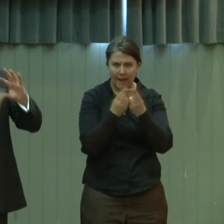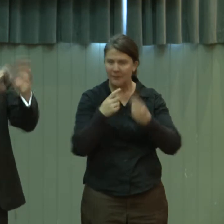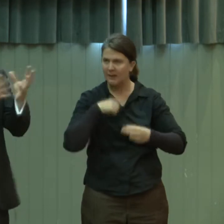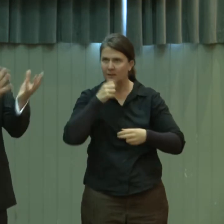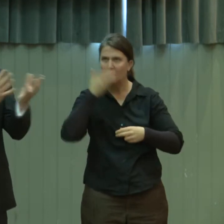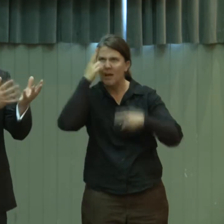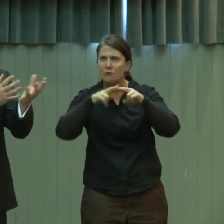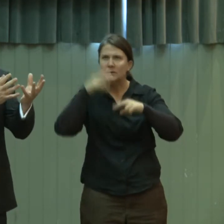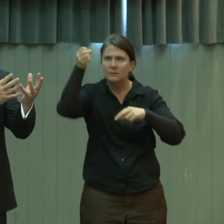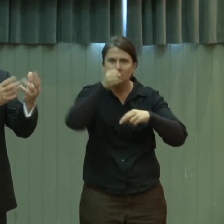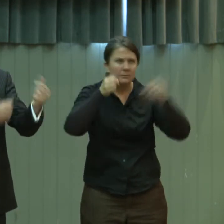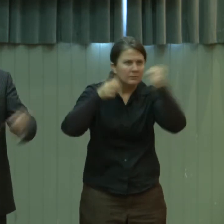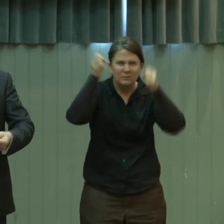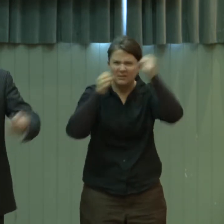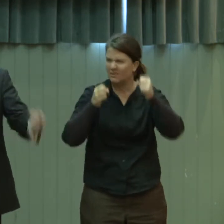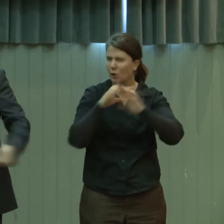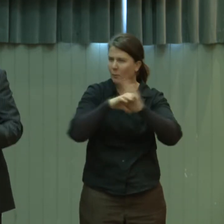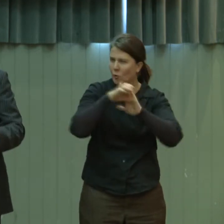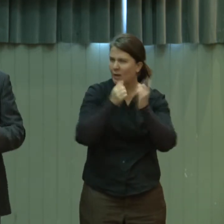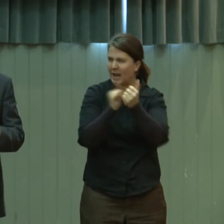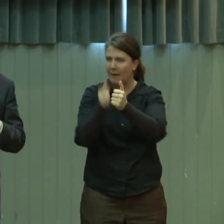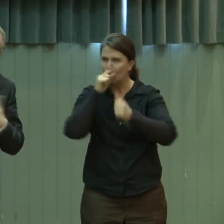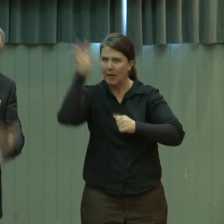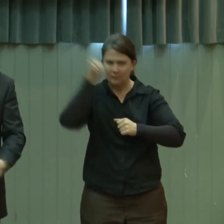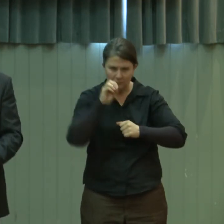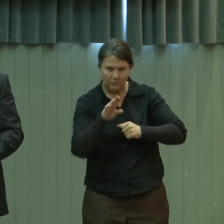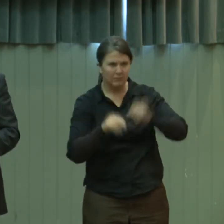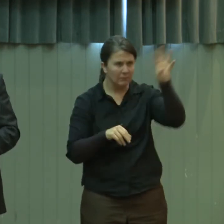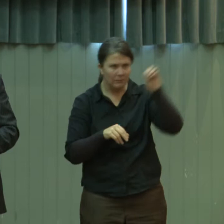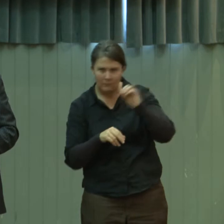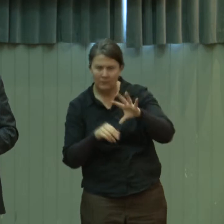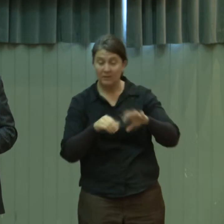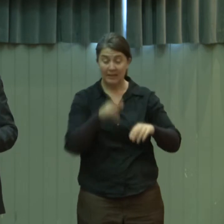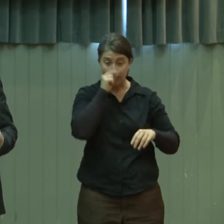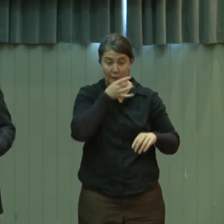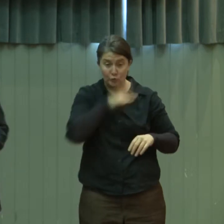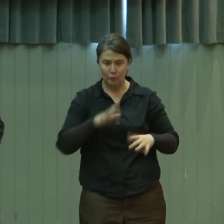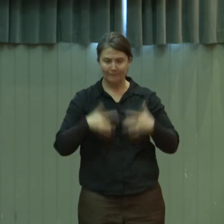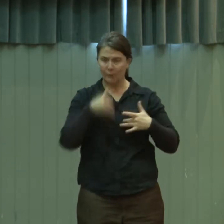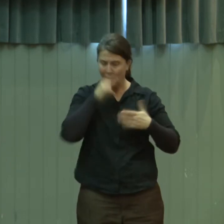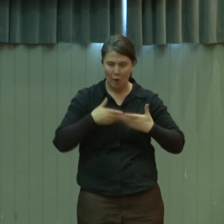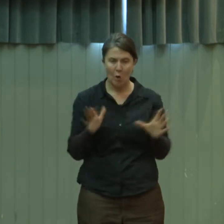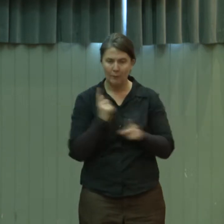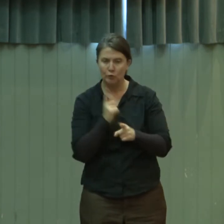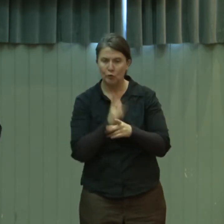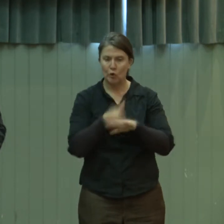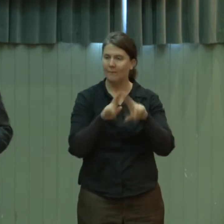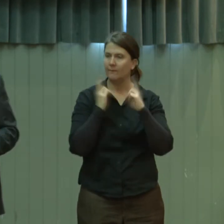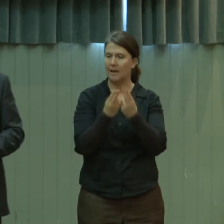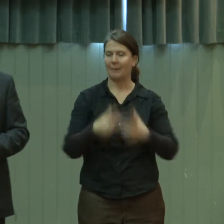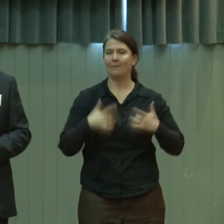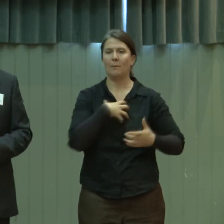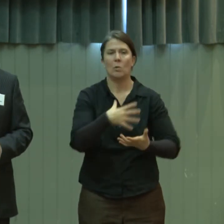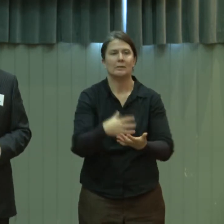and hundreds of different types of parents you can drag and drop. It enables them, particularly younger children, to talk about their families in a safe way.